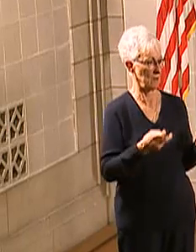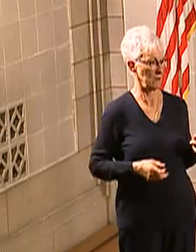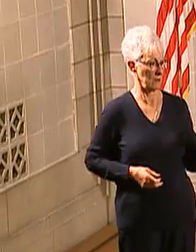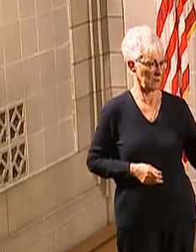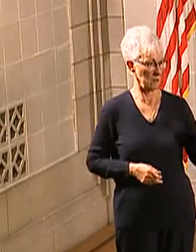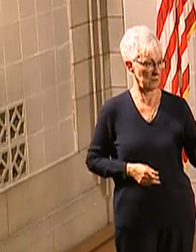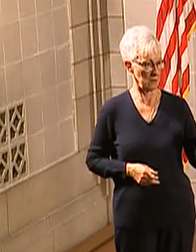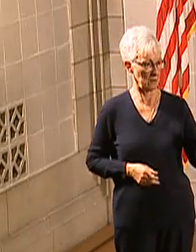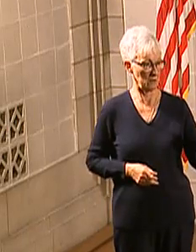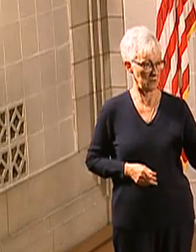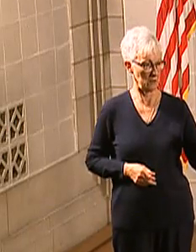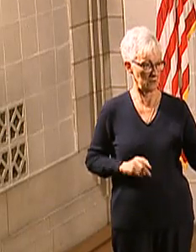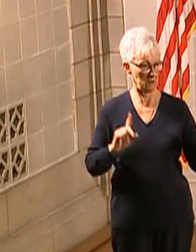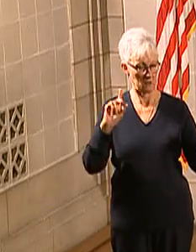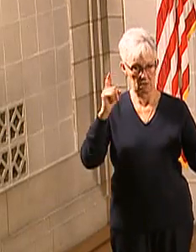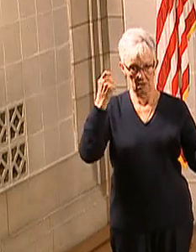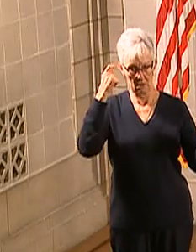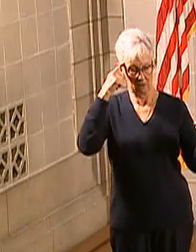Don.